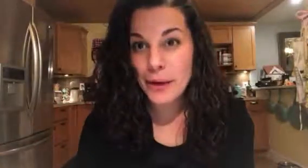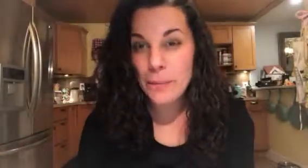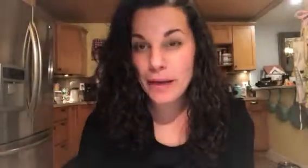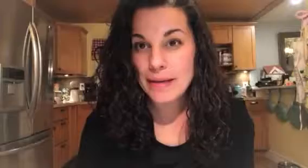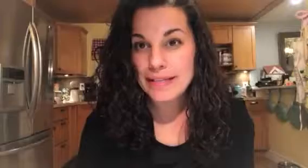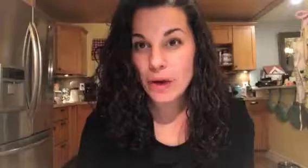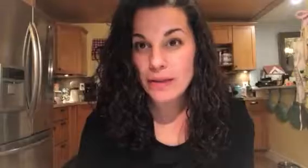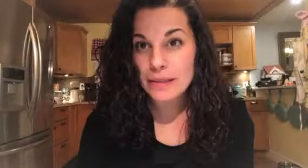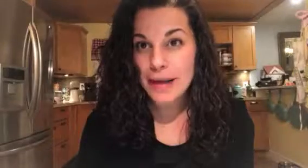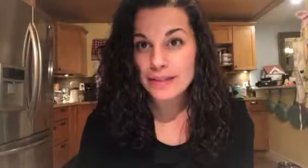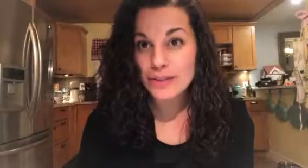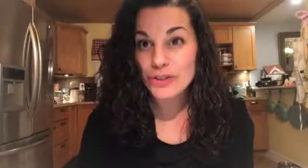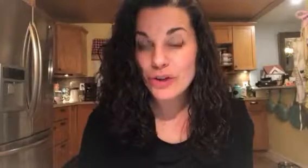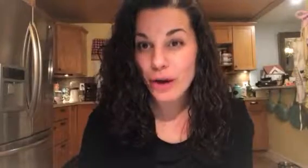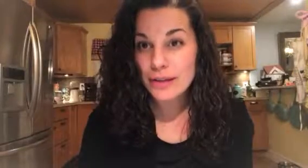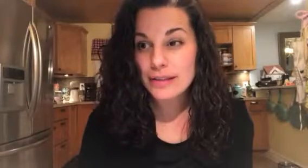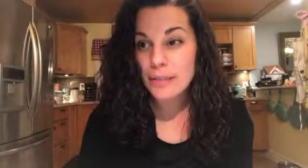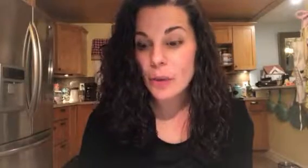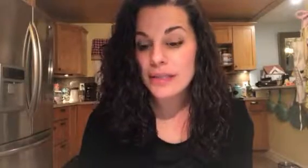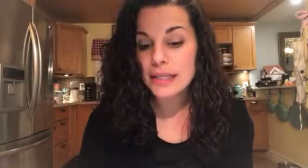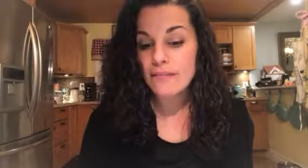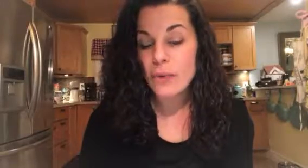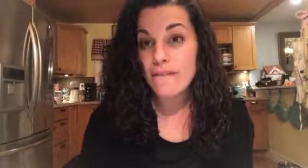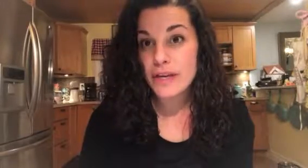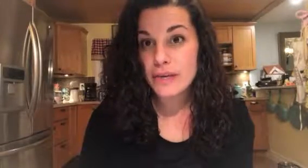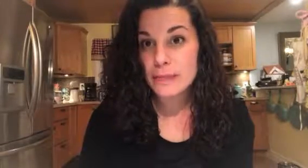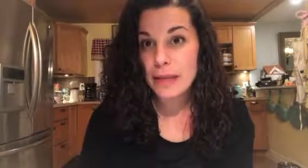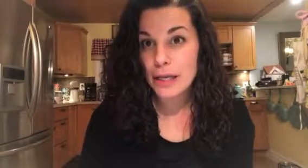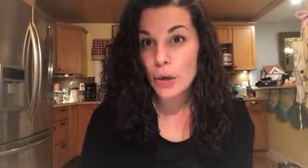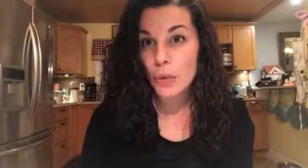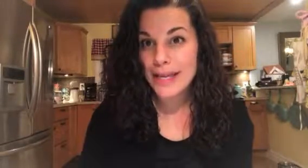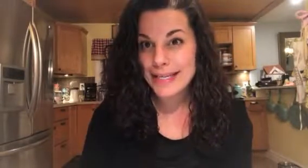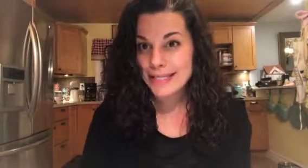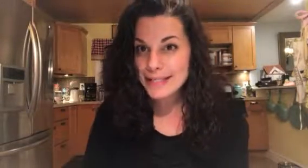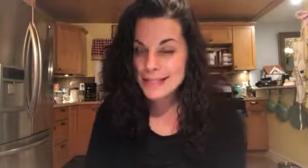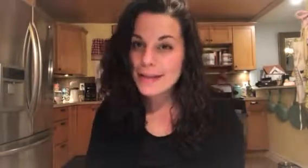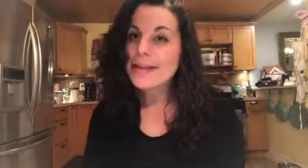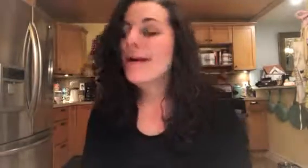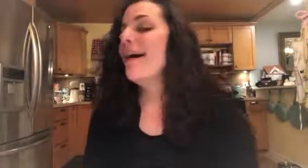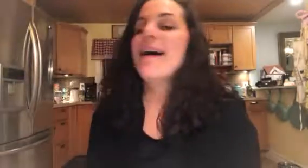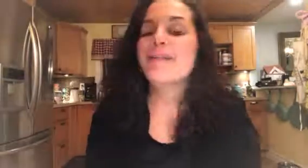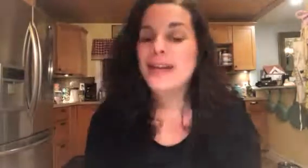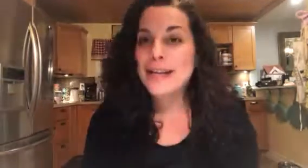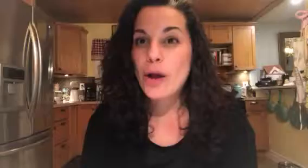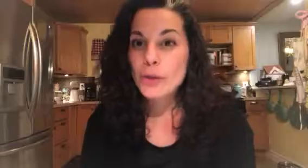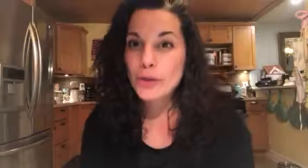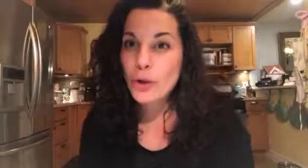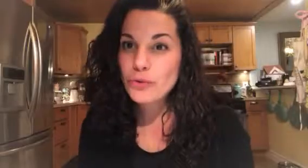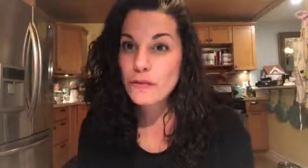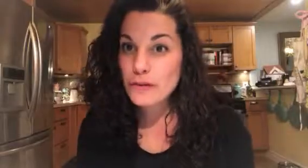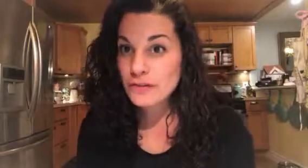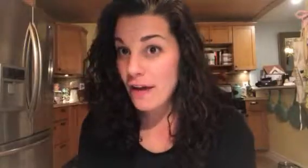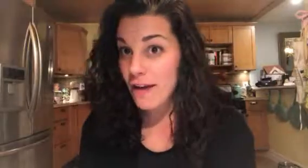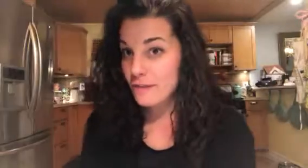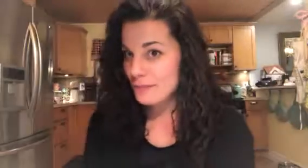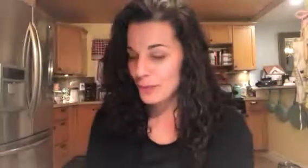hello, my amazingly awesome ASL stars. I'm going to give you a fingerspelling quiz. Right now, we're going to go to the first 5,